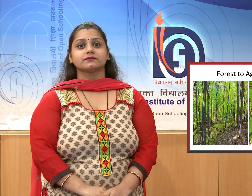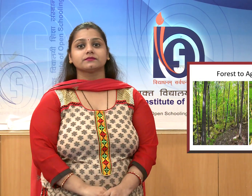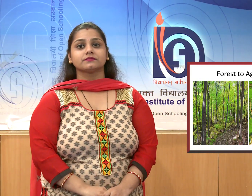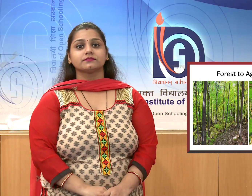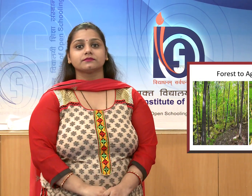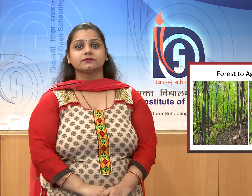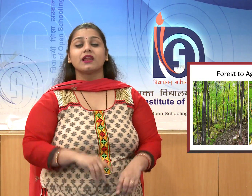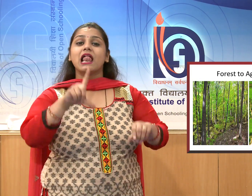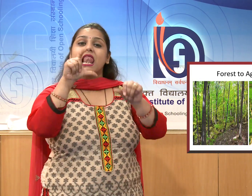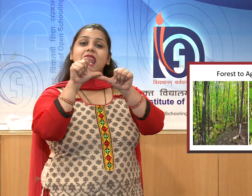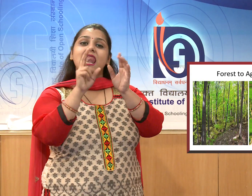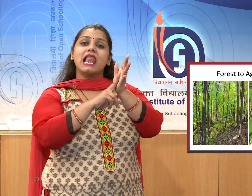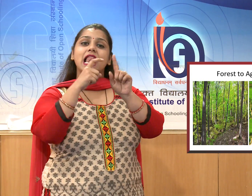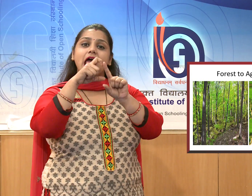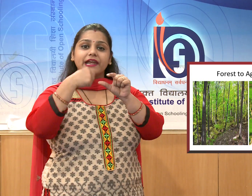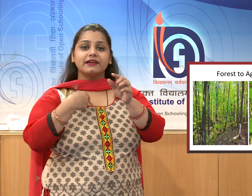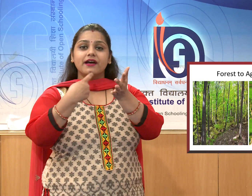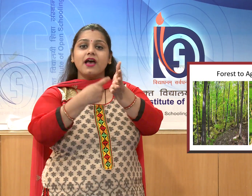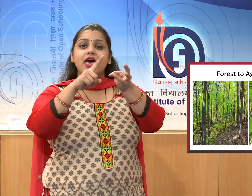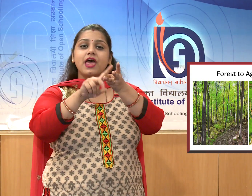land revenue was fixed